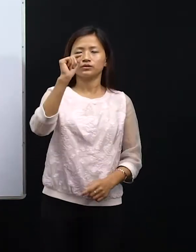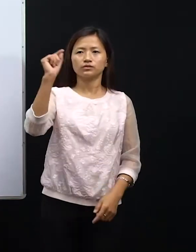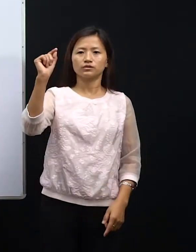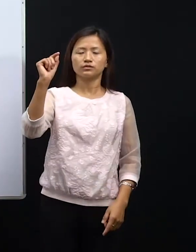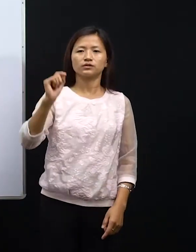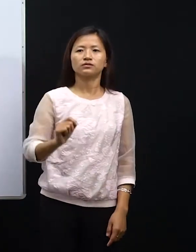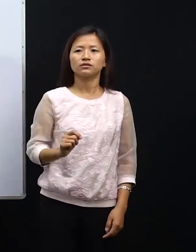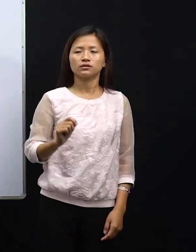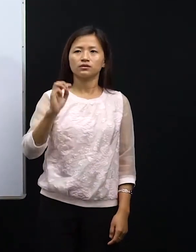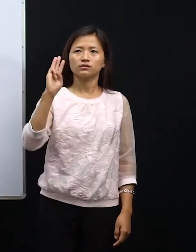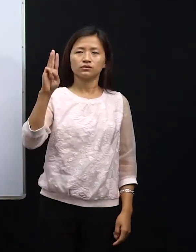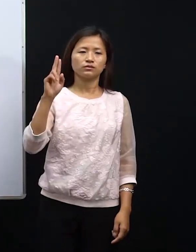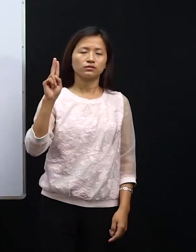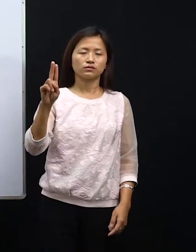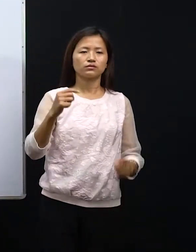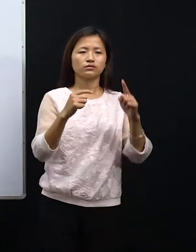So binomial.